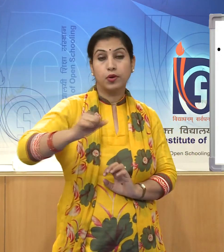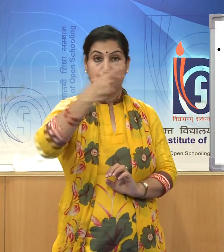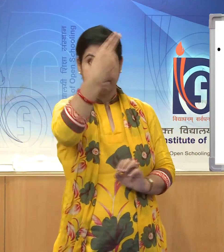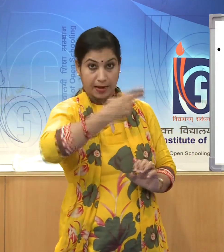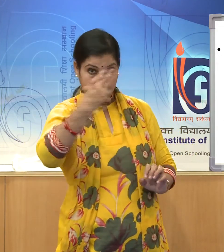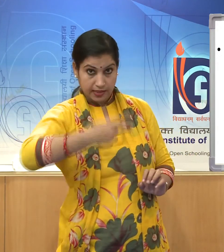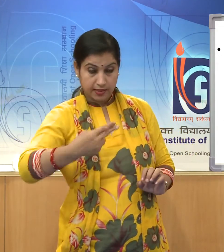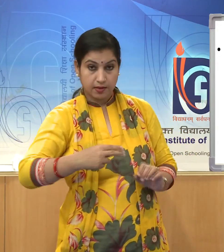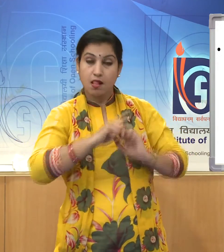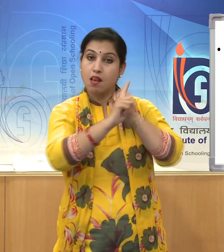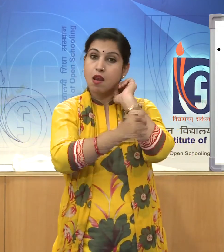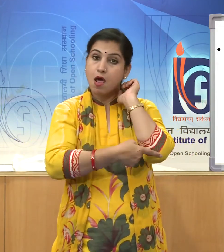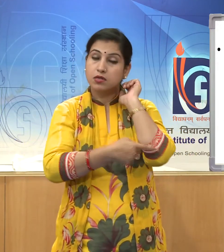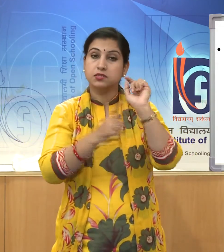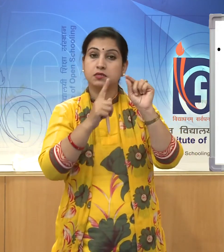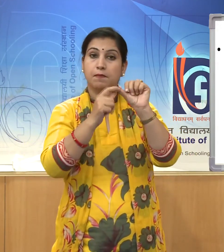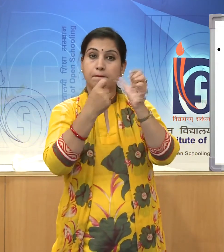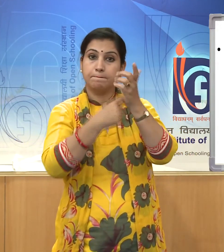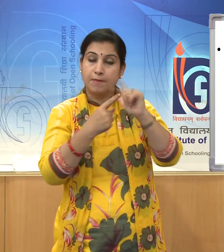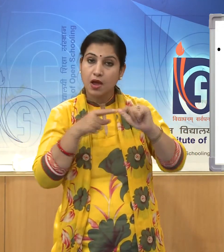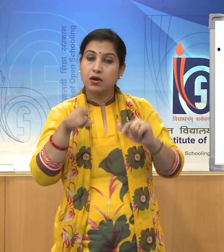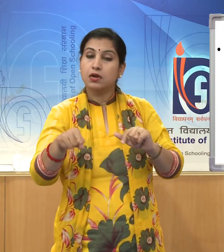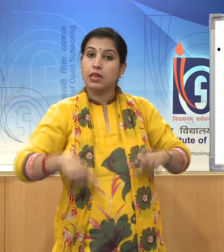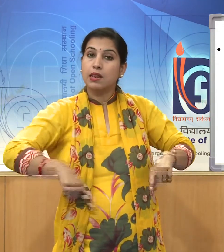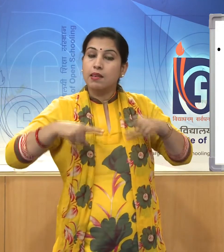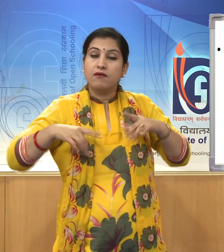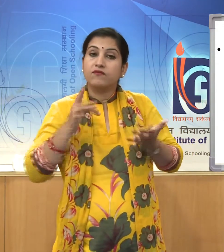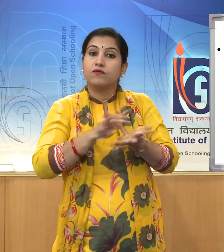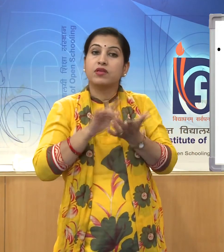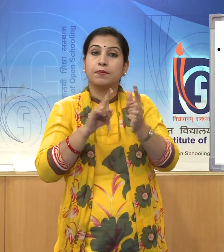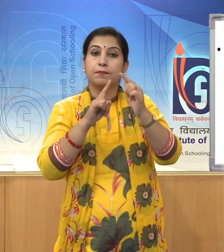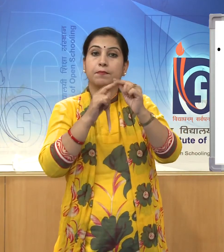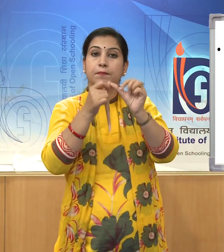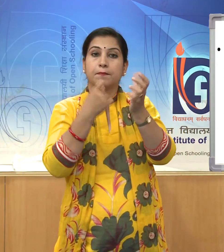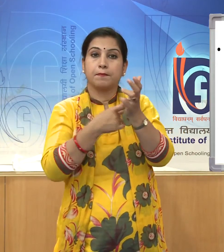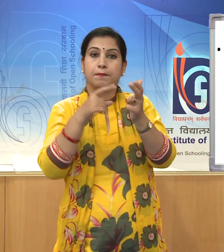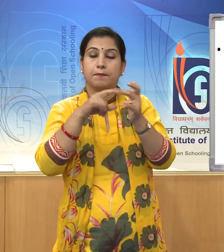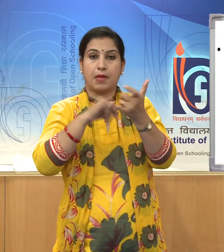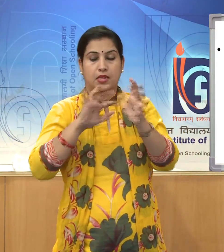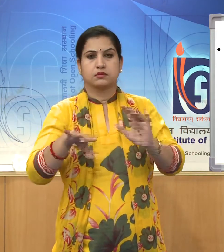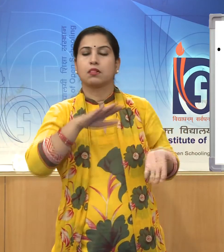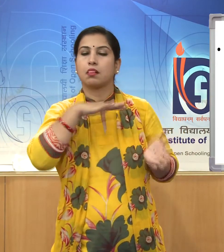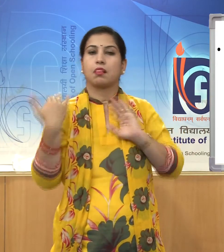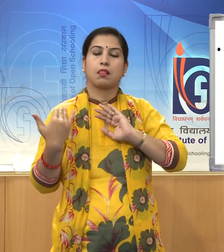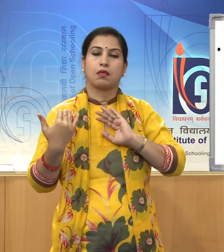spent last part of his life in Paris, where he died in